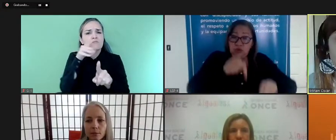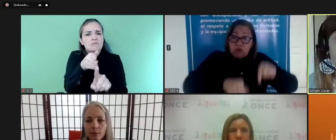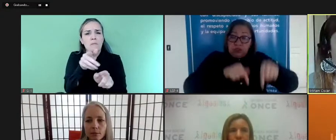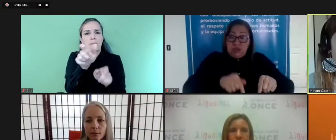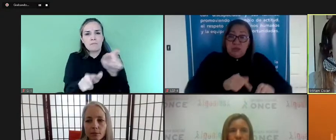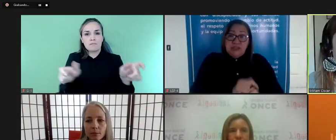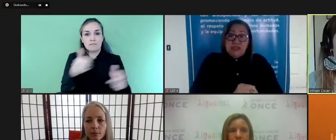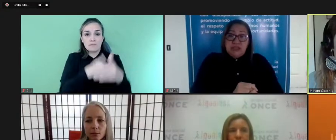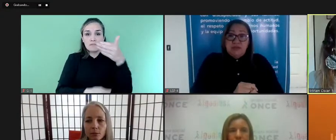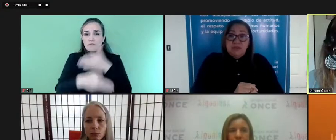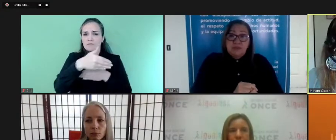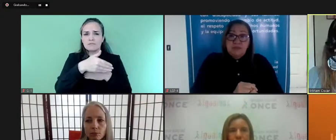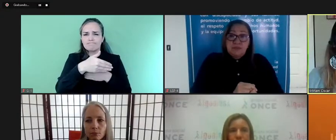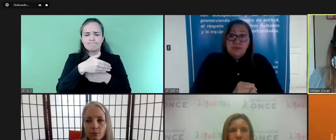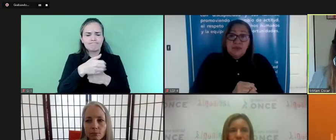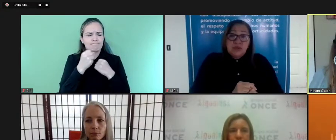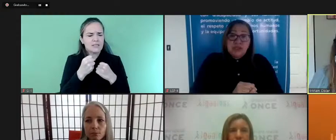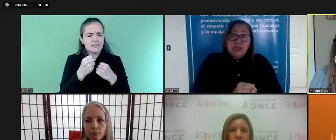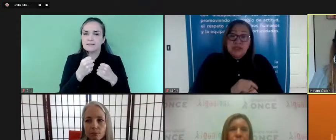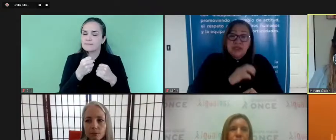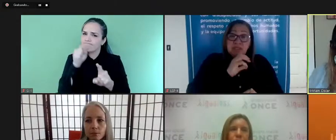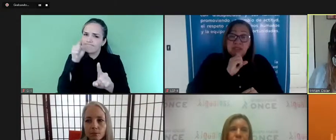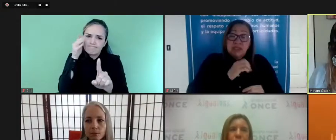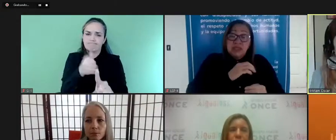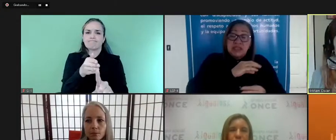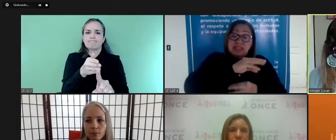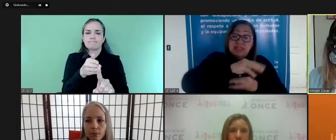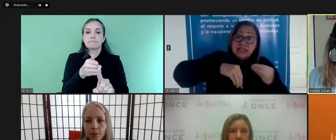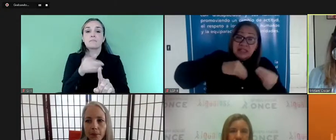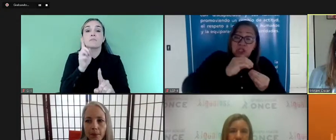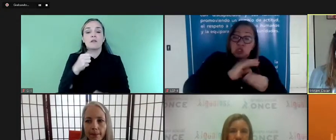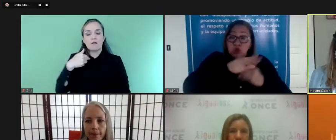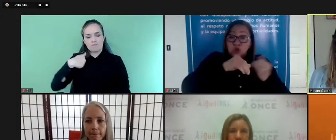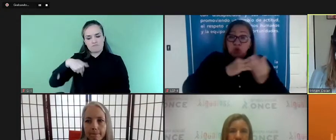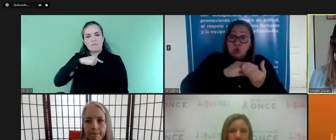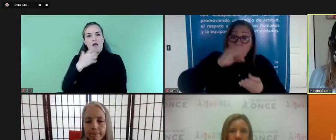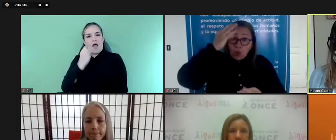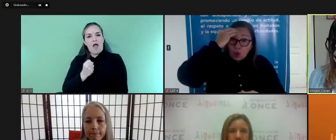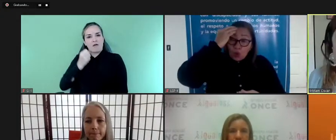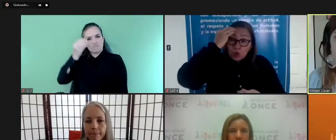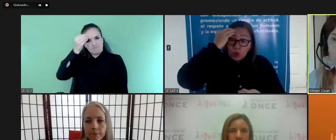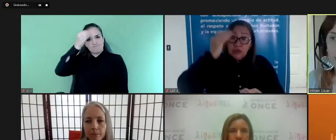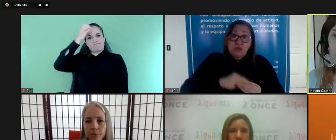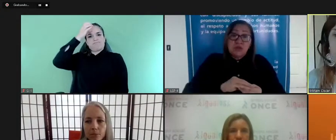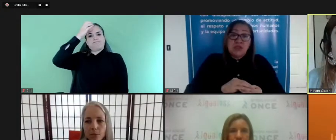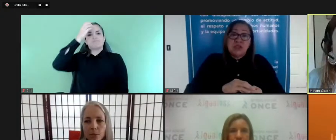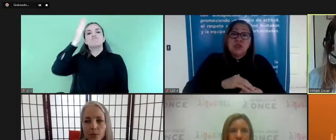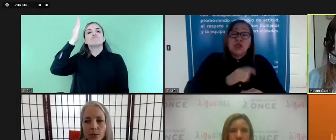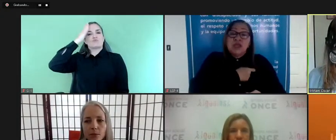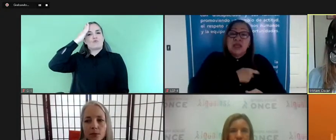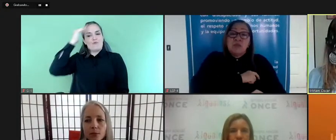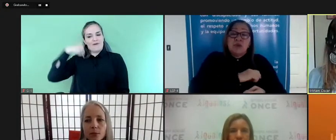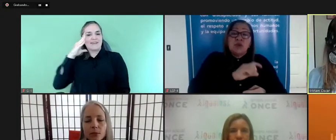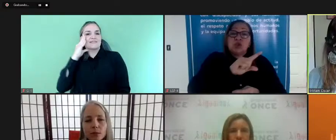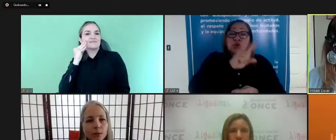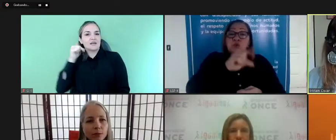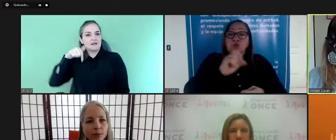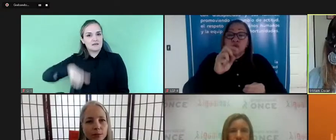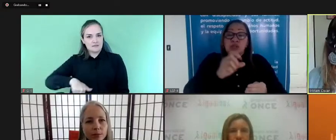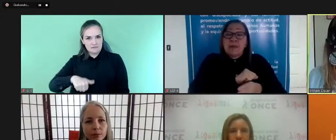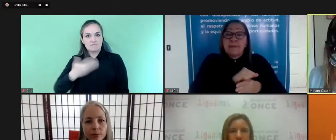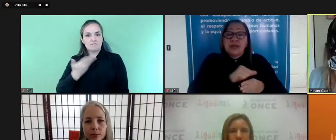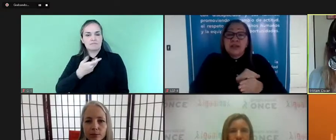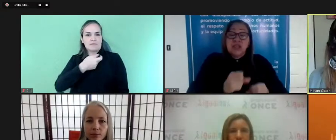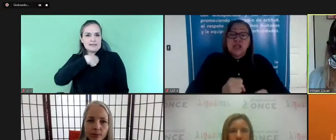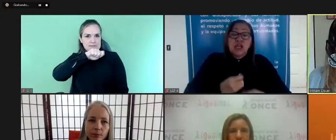advocacy of the rights of persons with disability is a must be to transfer the knowledge that we